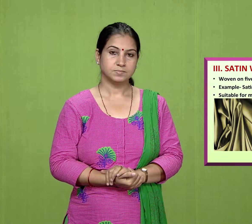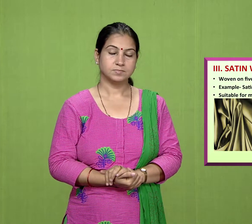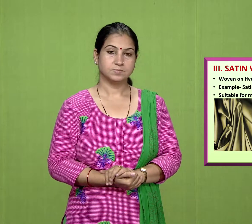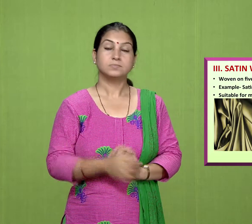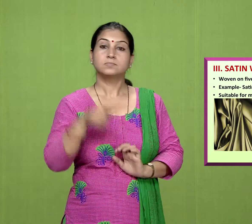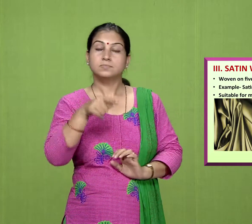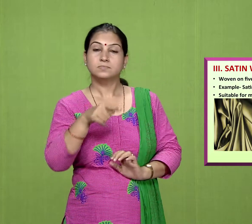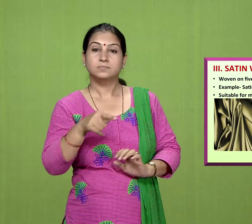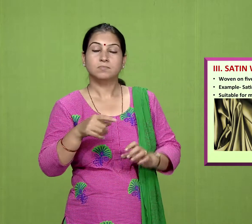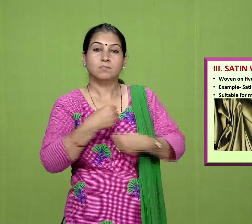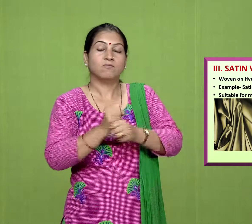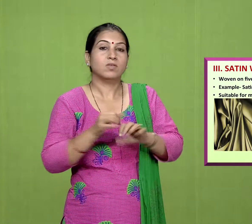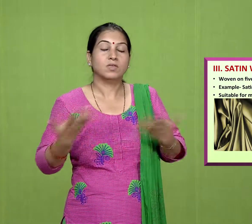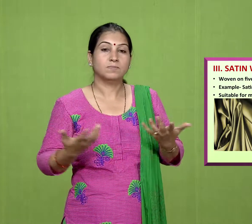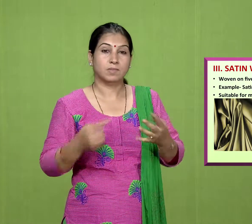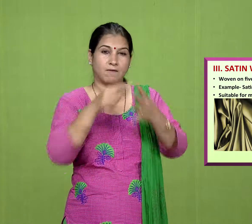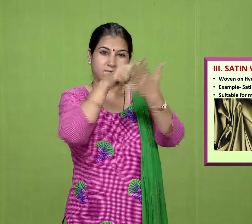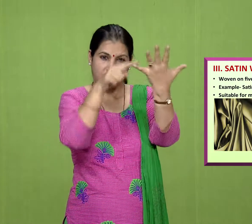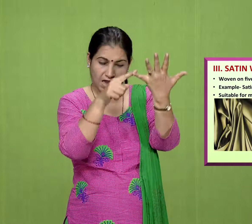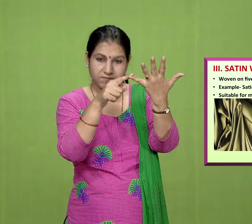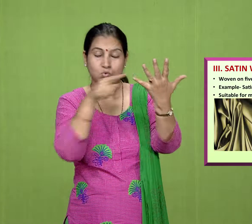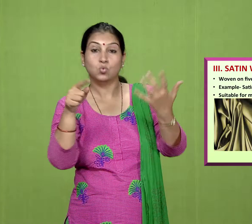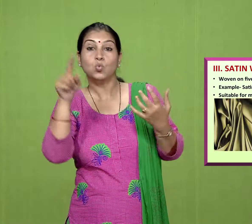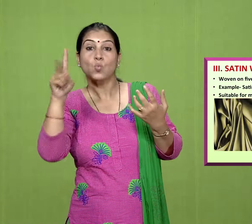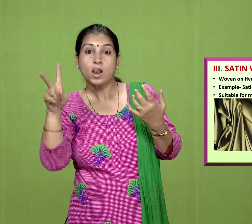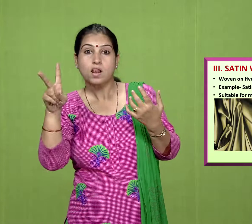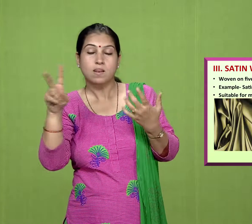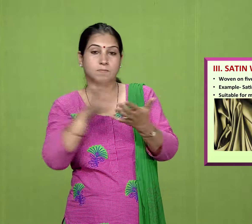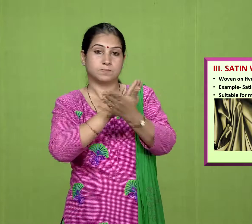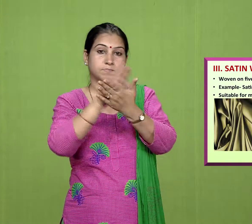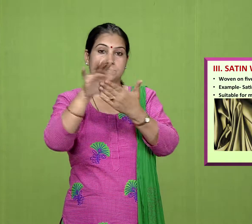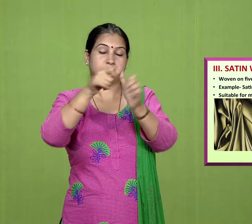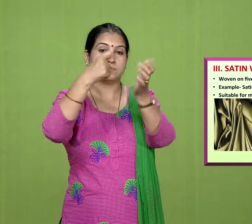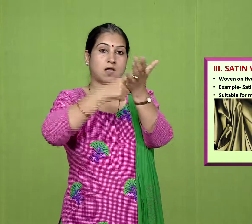It is woven on 5 to 12 harness loom.